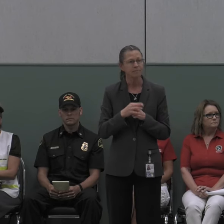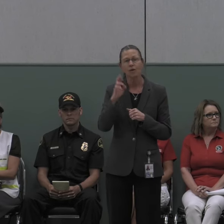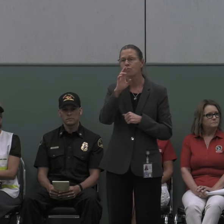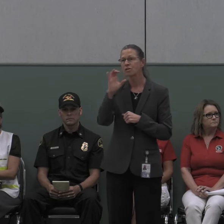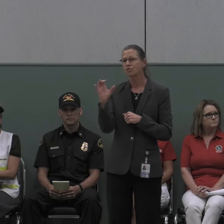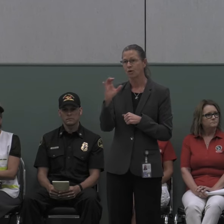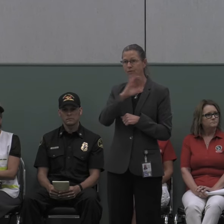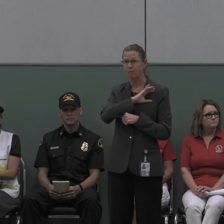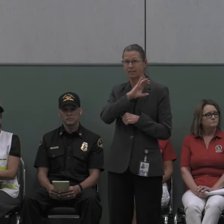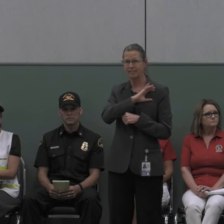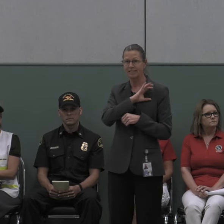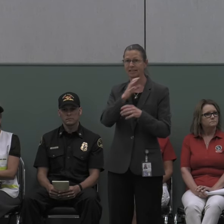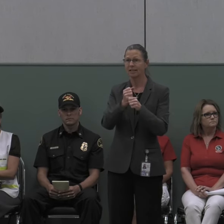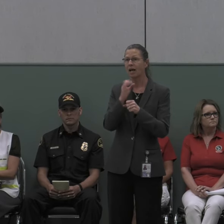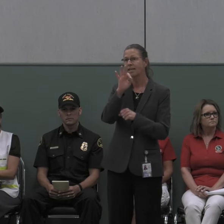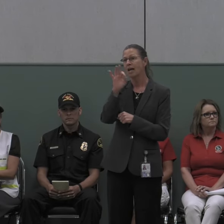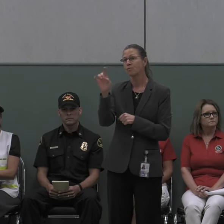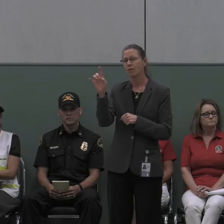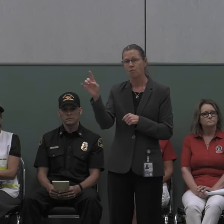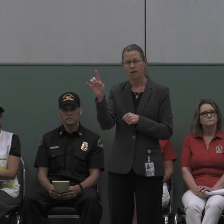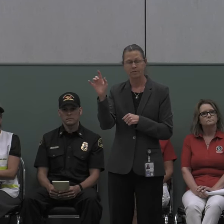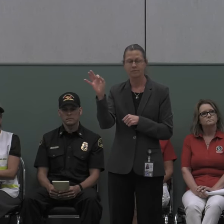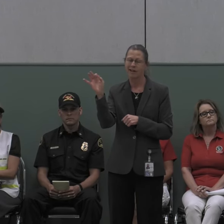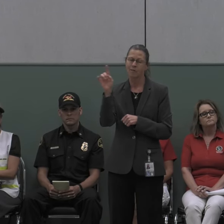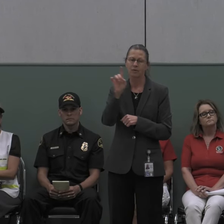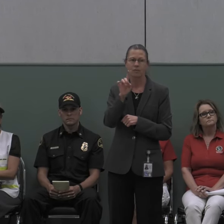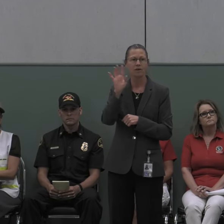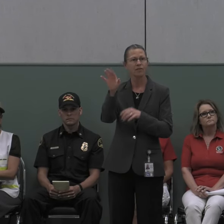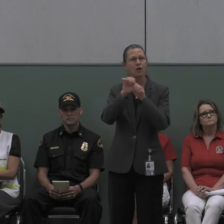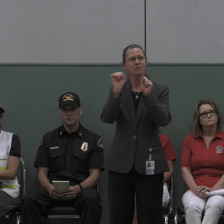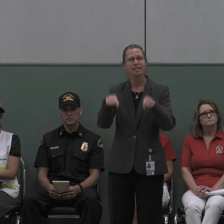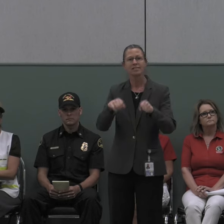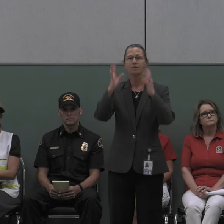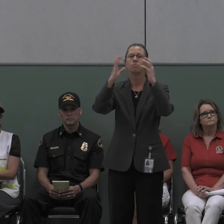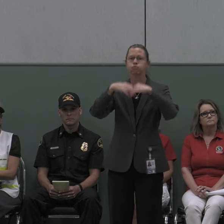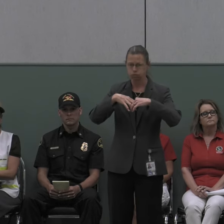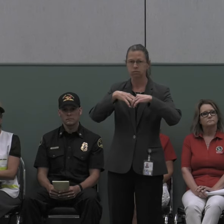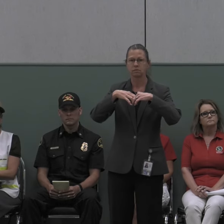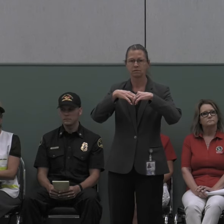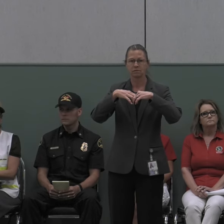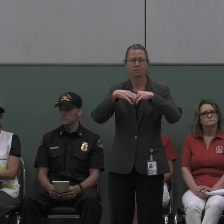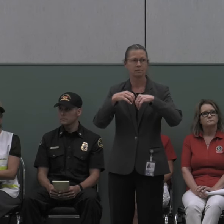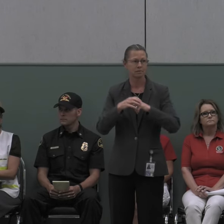Ridgecrest Police Department received 911. Their system immediately dropped. It went down.